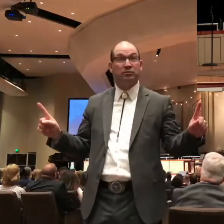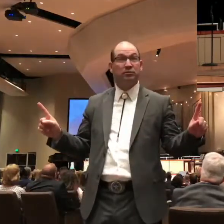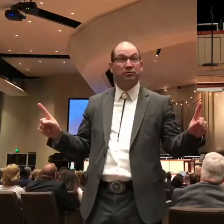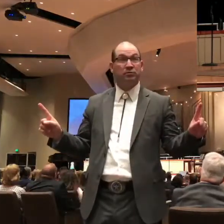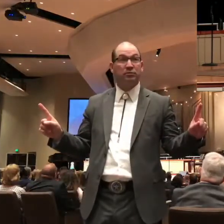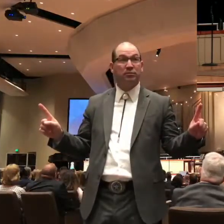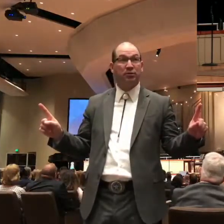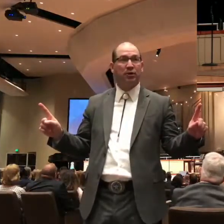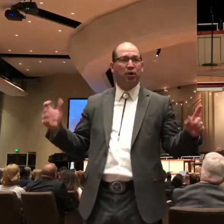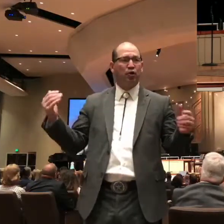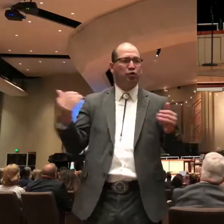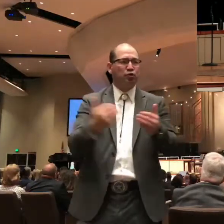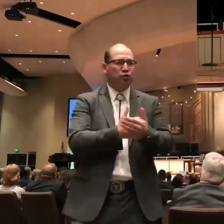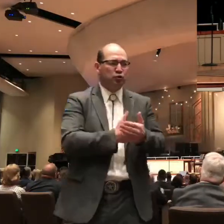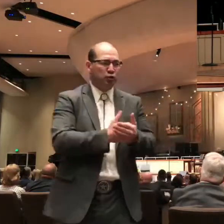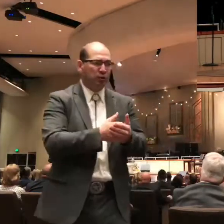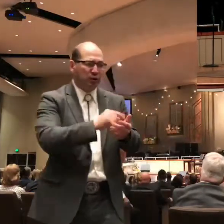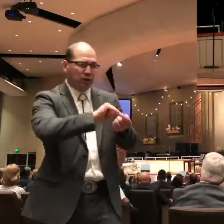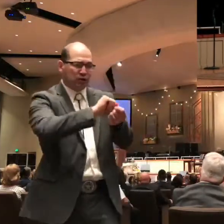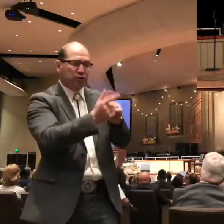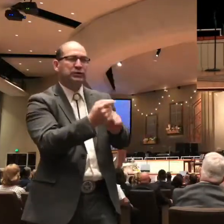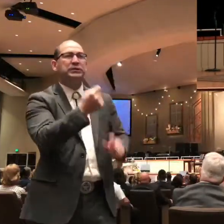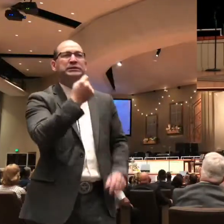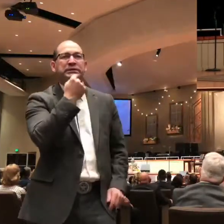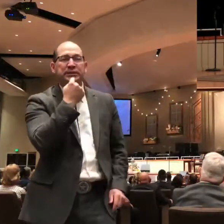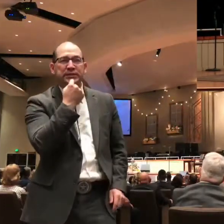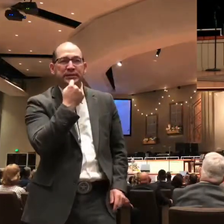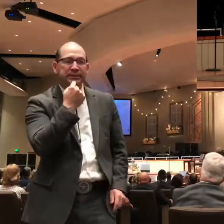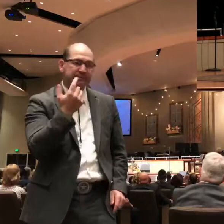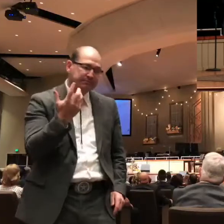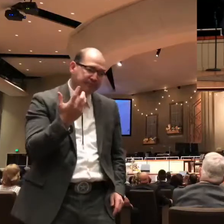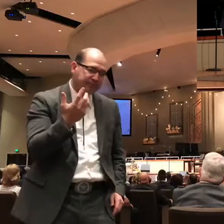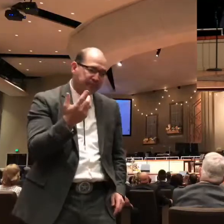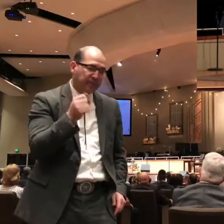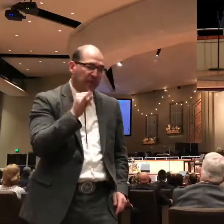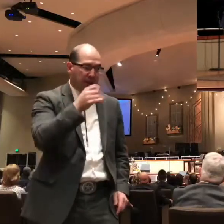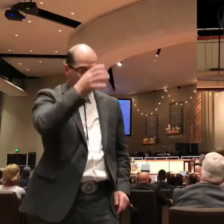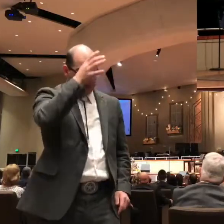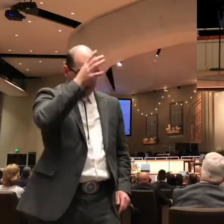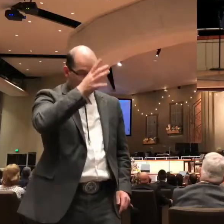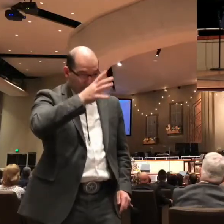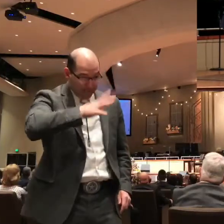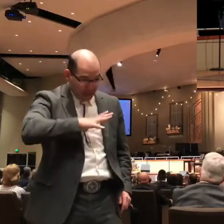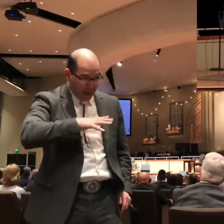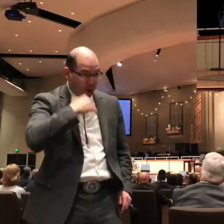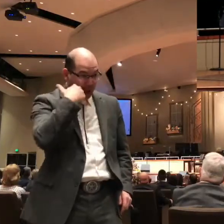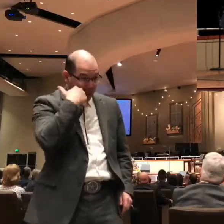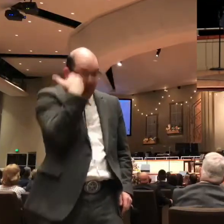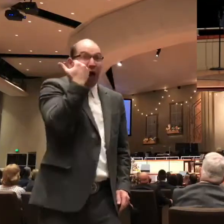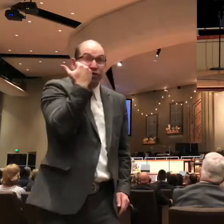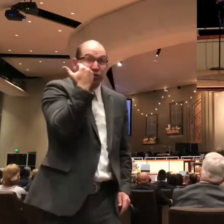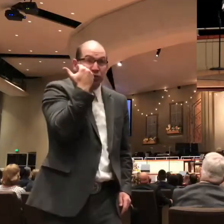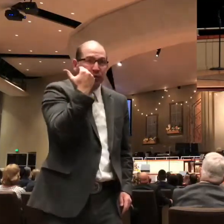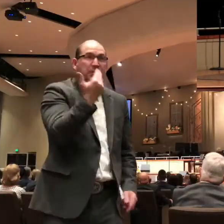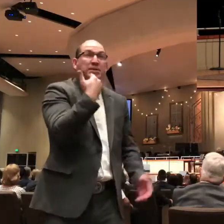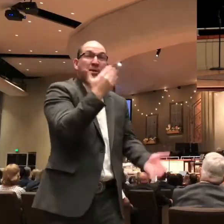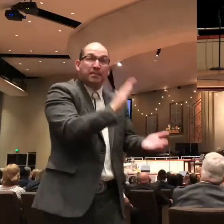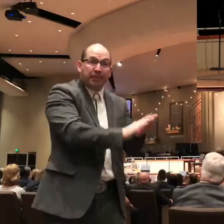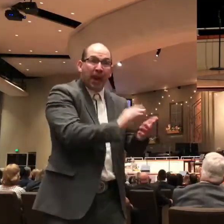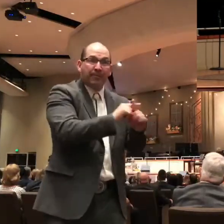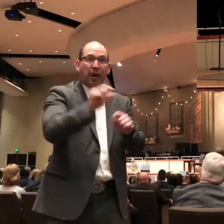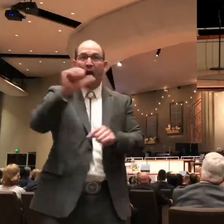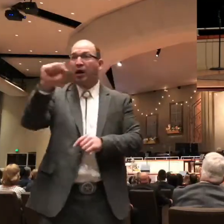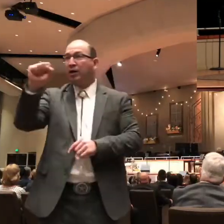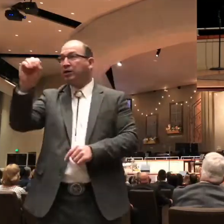Because the new version is trying to imply that being a male prostitute, that's bad, but being a